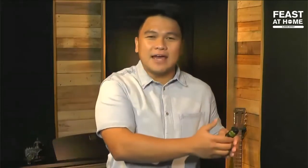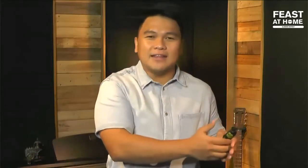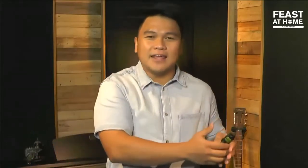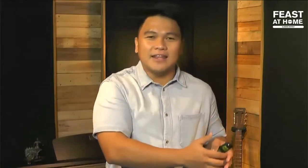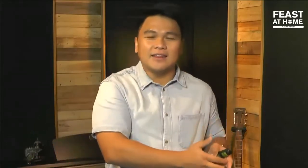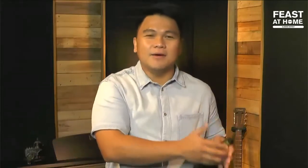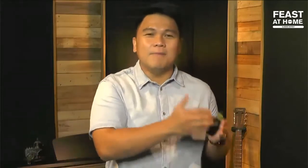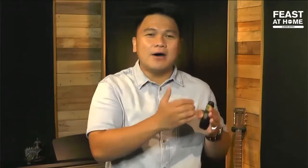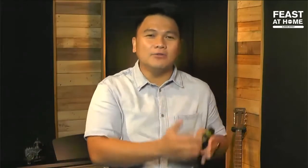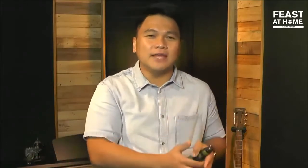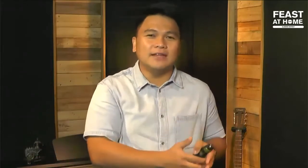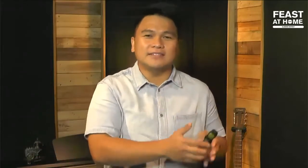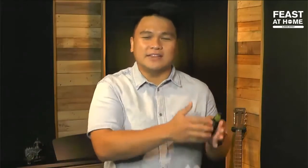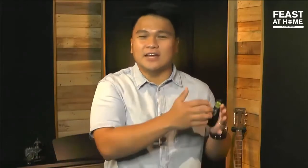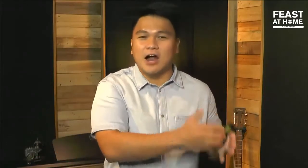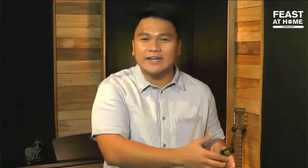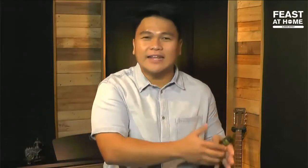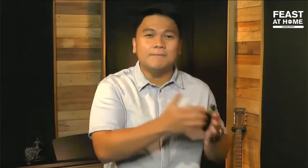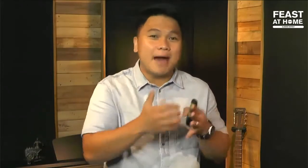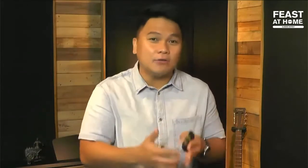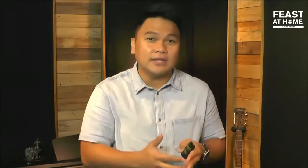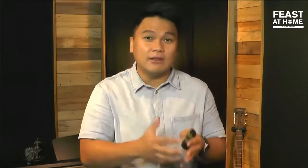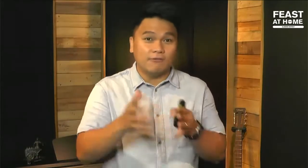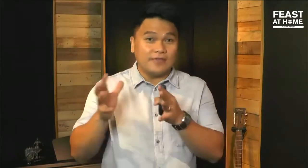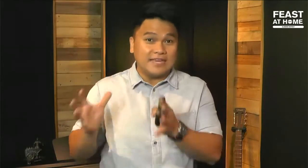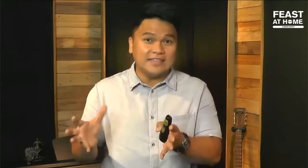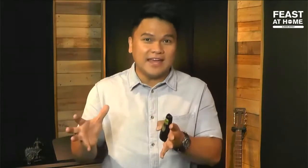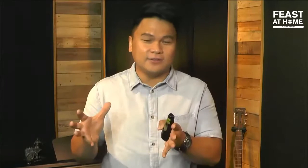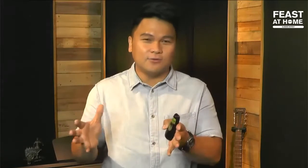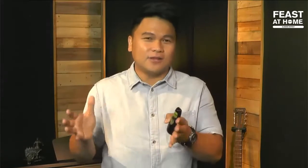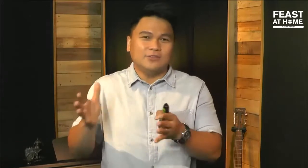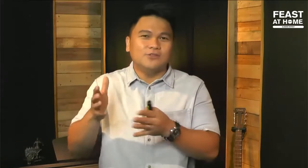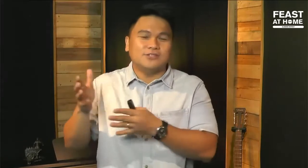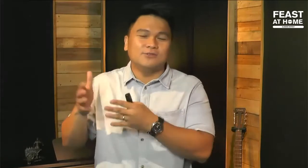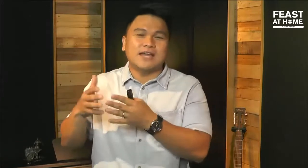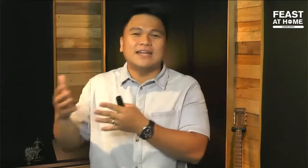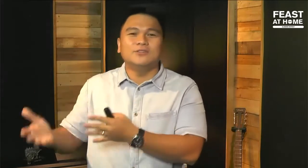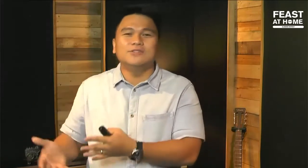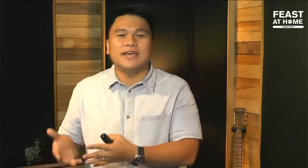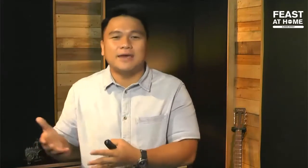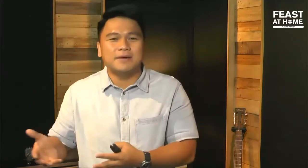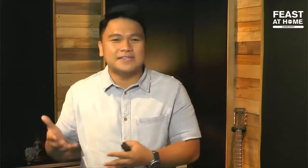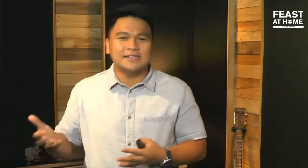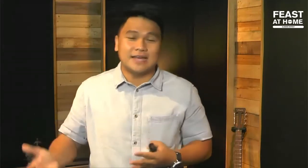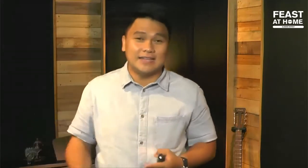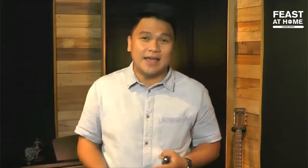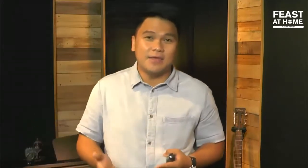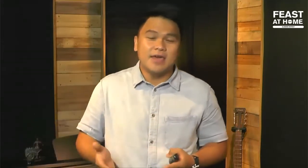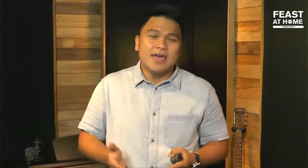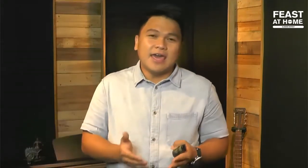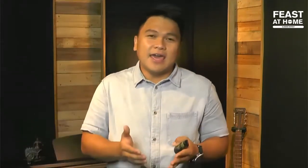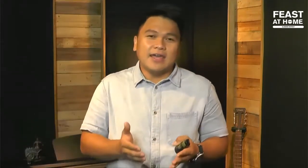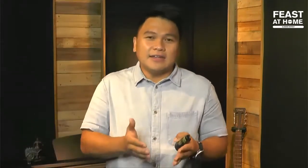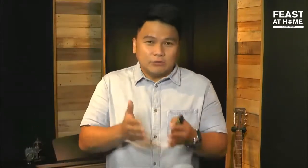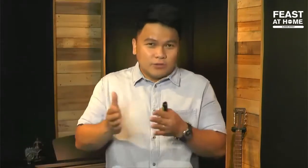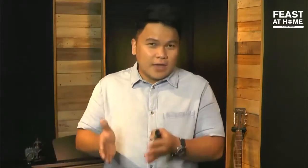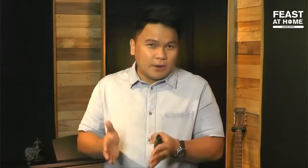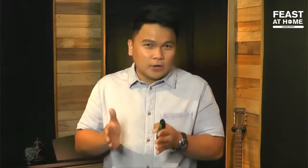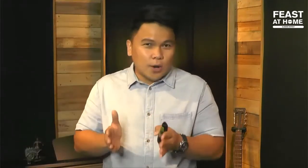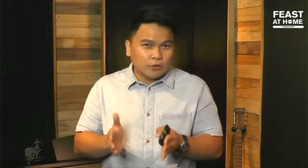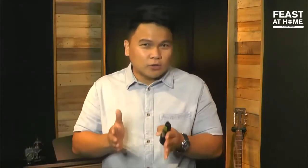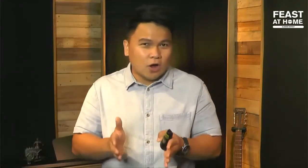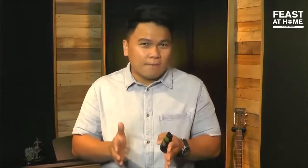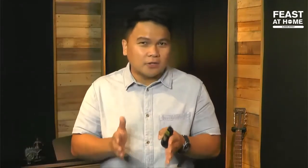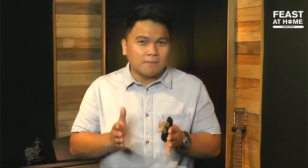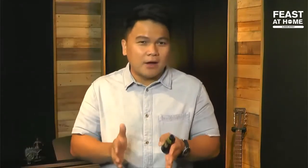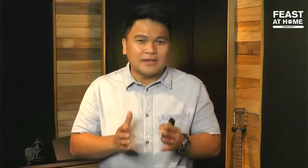pinag-usapan natin the mountain, sa the Garden Mountain of Eden, kung saan nandun si Eva at si Adan. And today we are